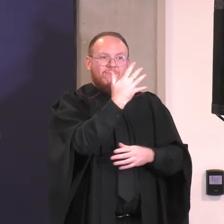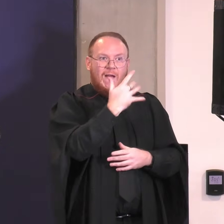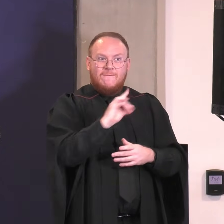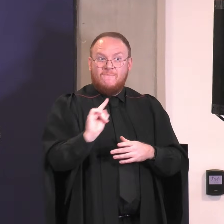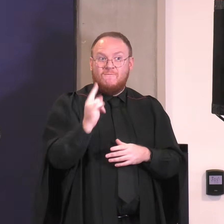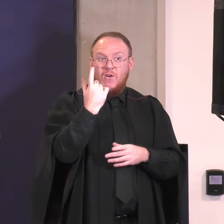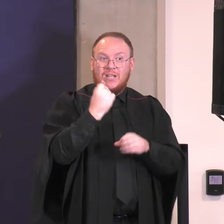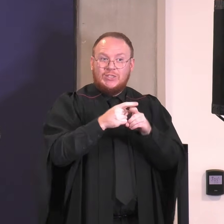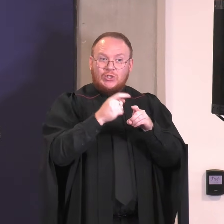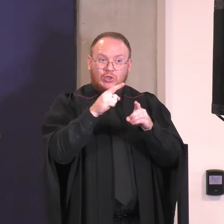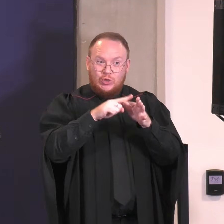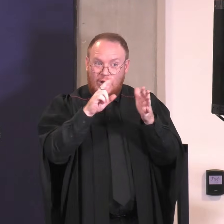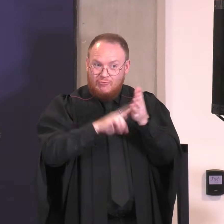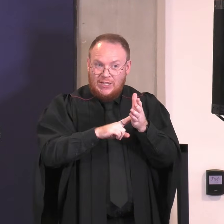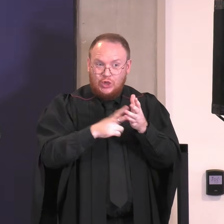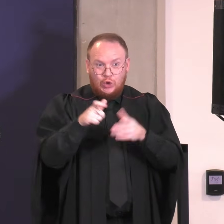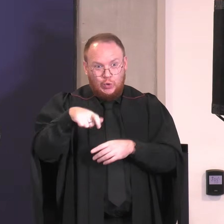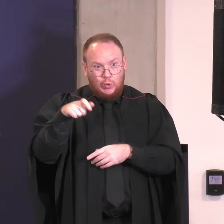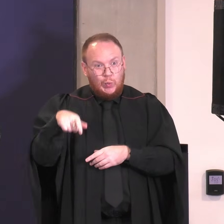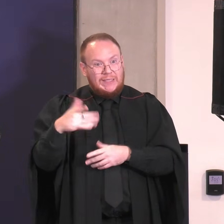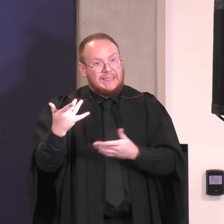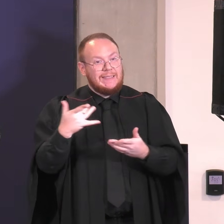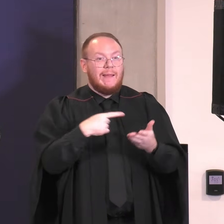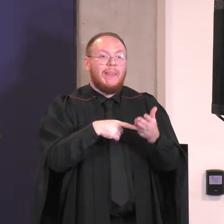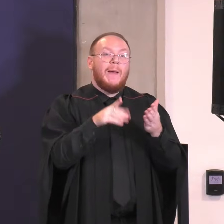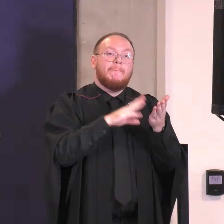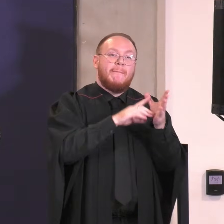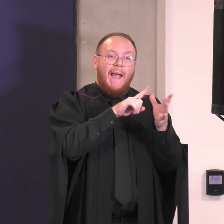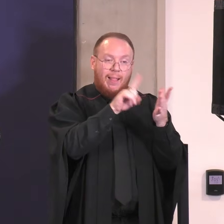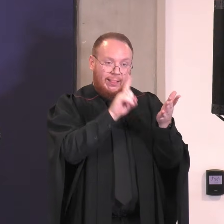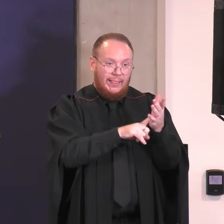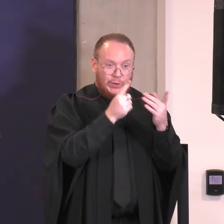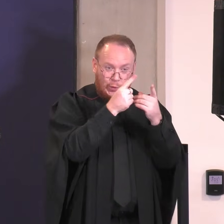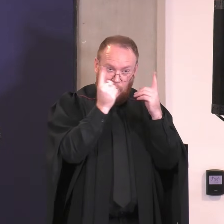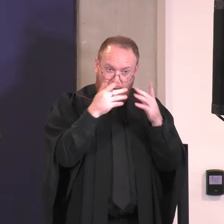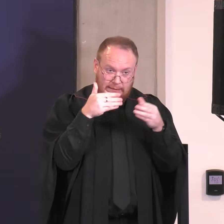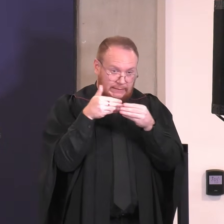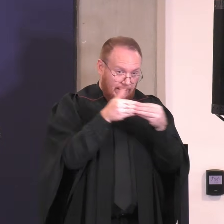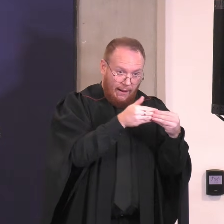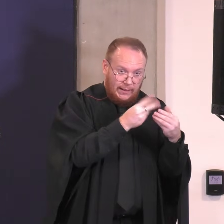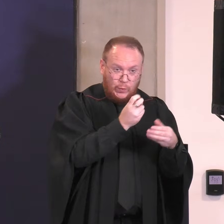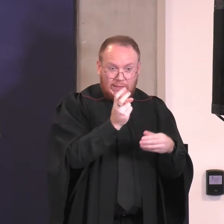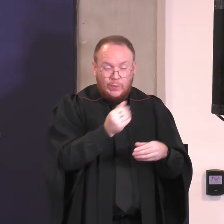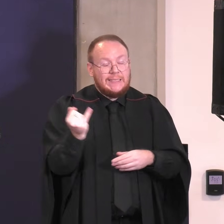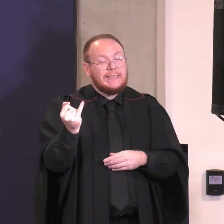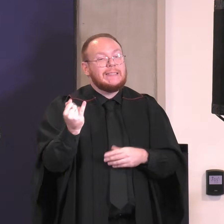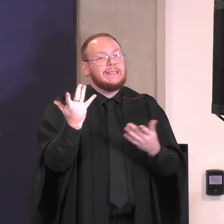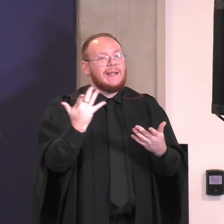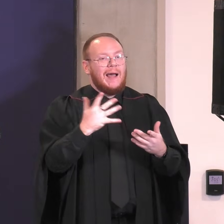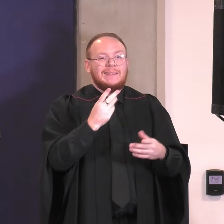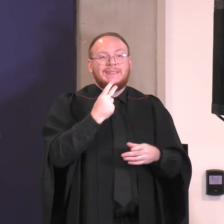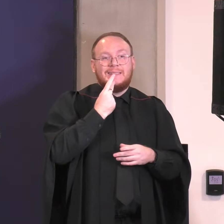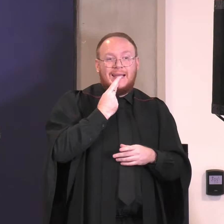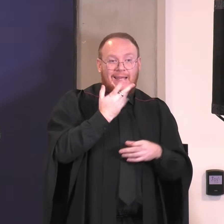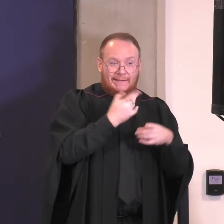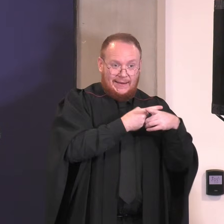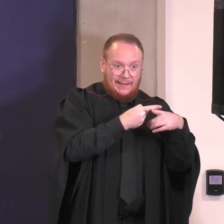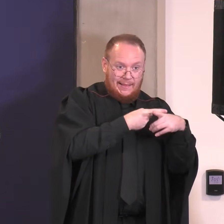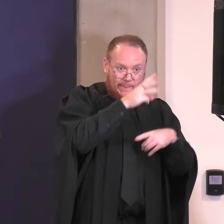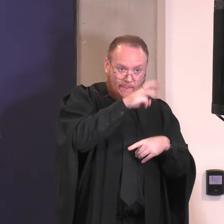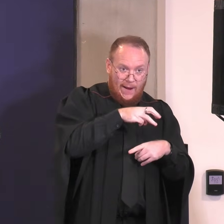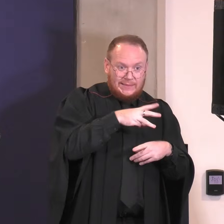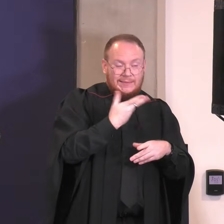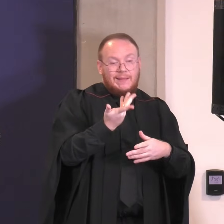students in the Mayo University Guide 2026 and ranked 2nd in social inclusion for England and Wales in the Times and